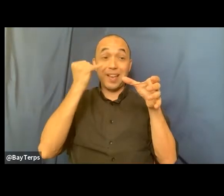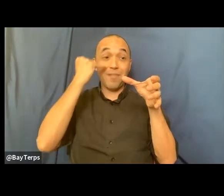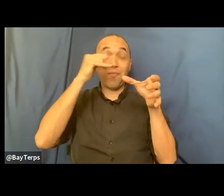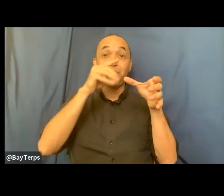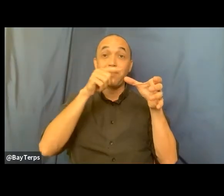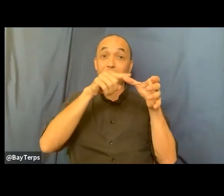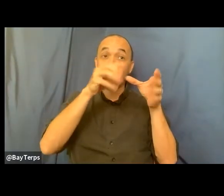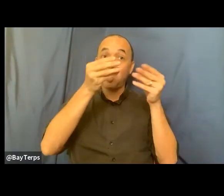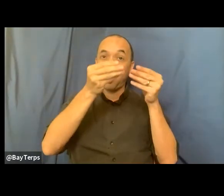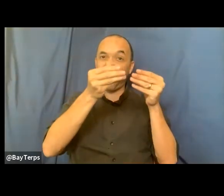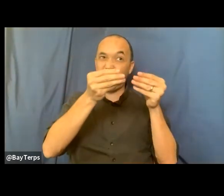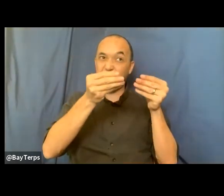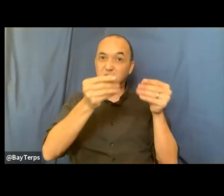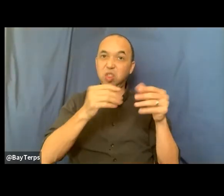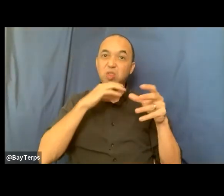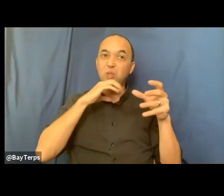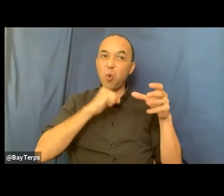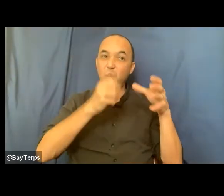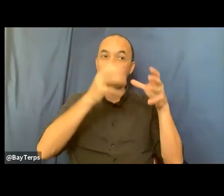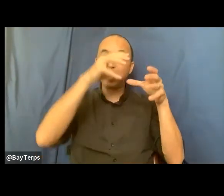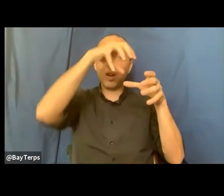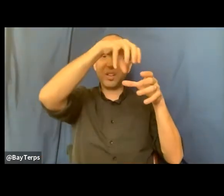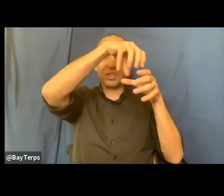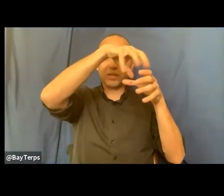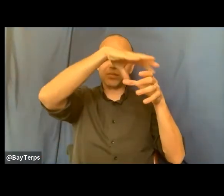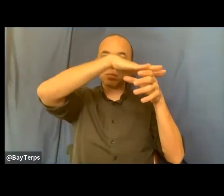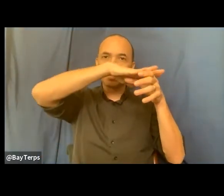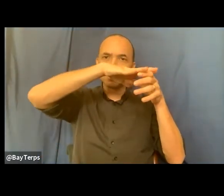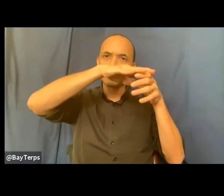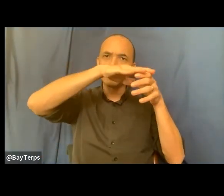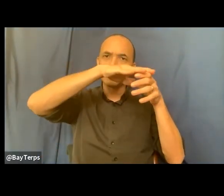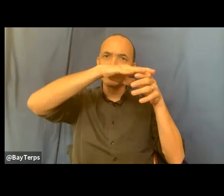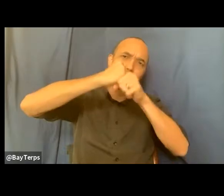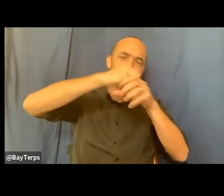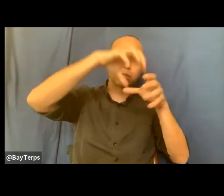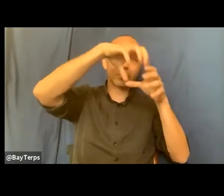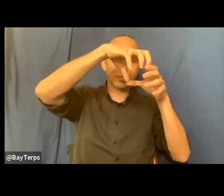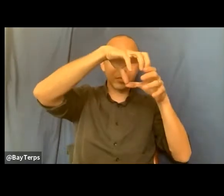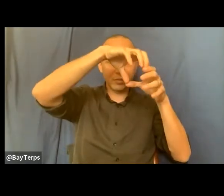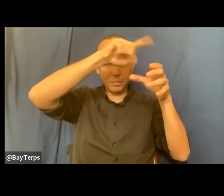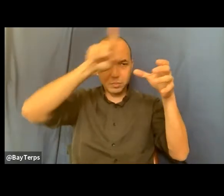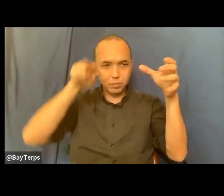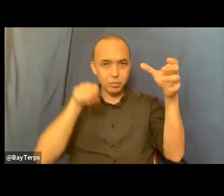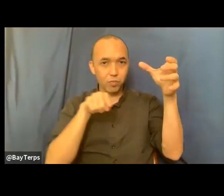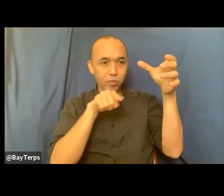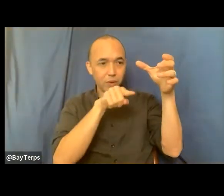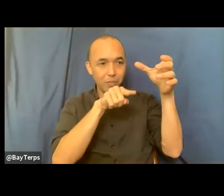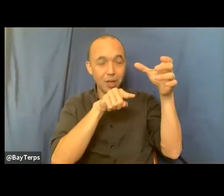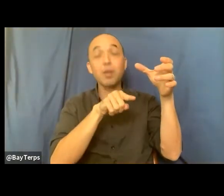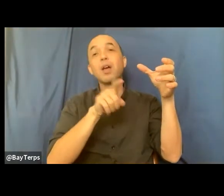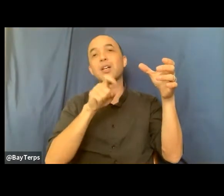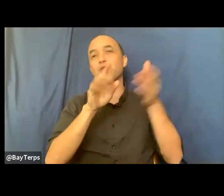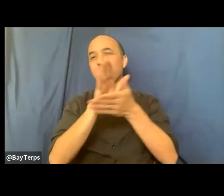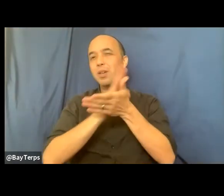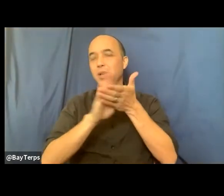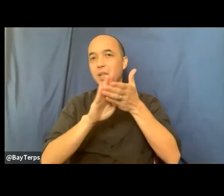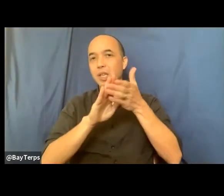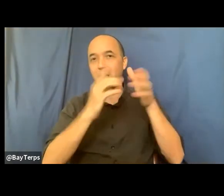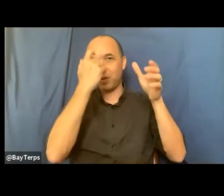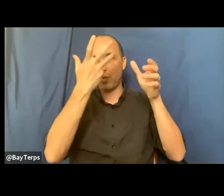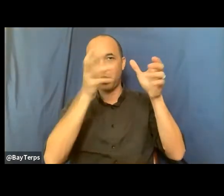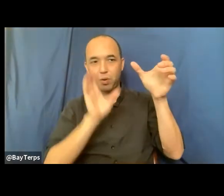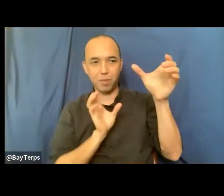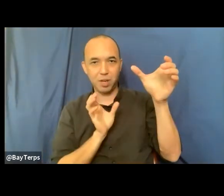it together. And you can even, that back window, you want to make it a clean cut so that way it fits back in